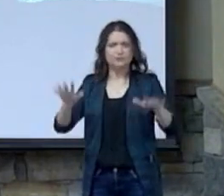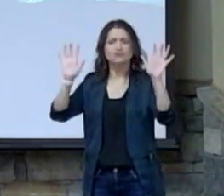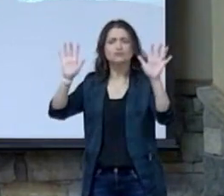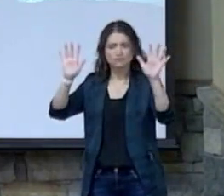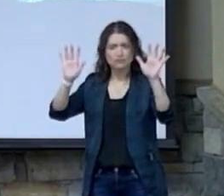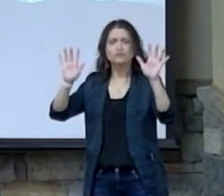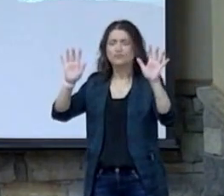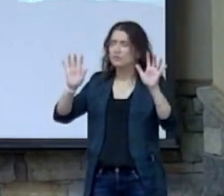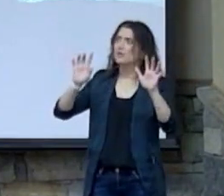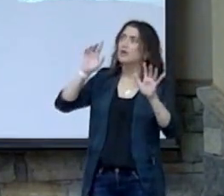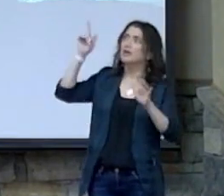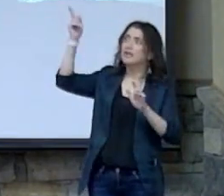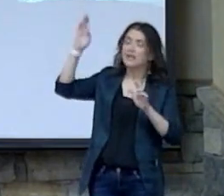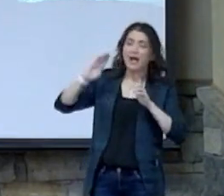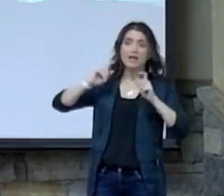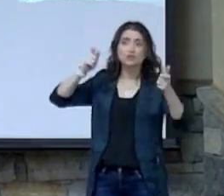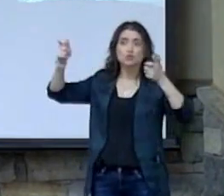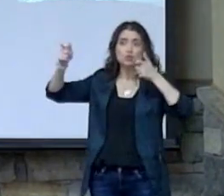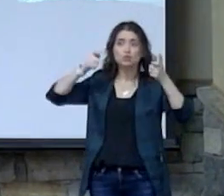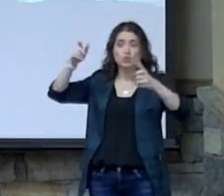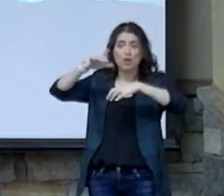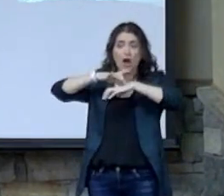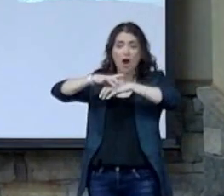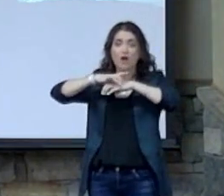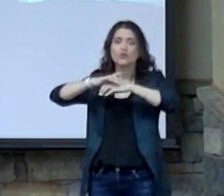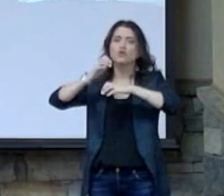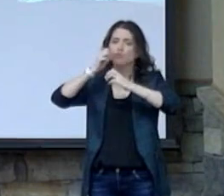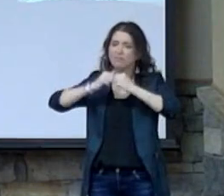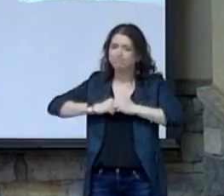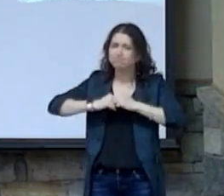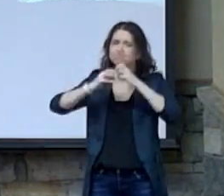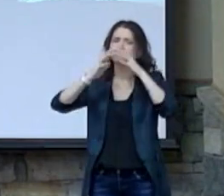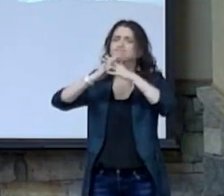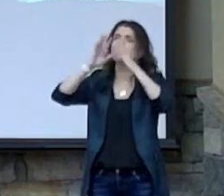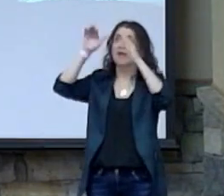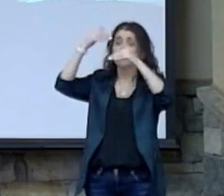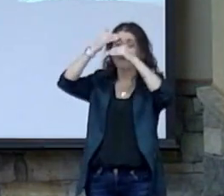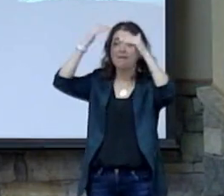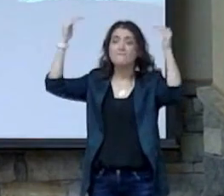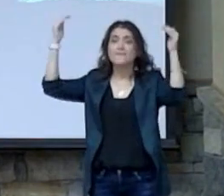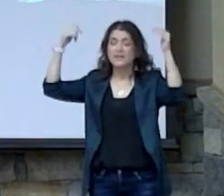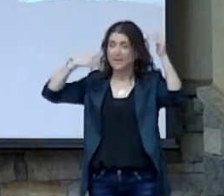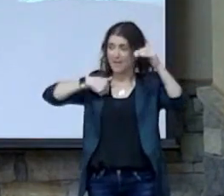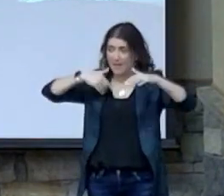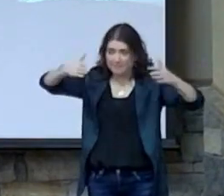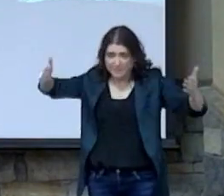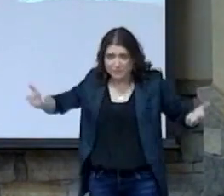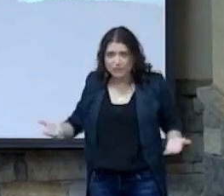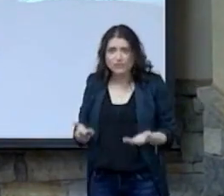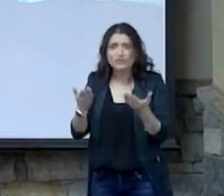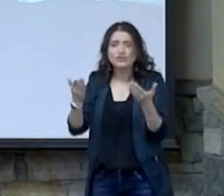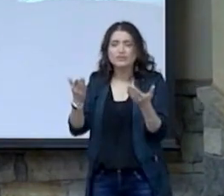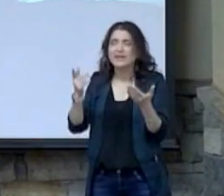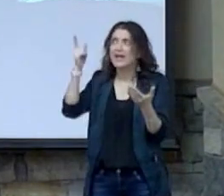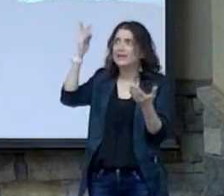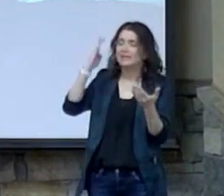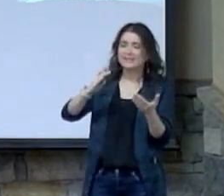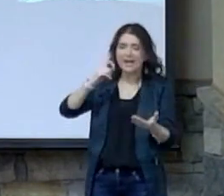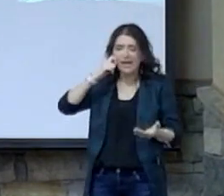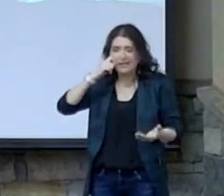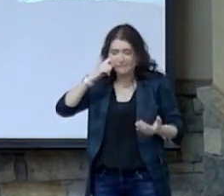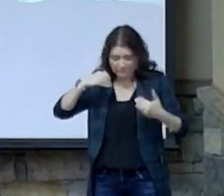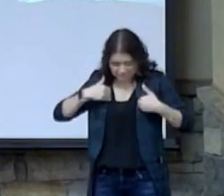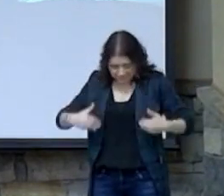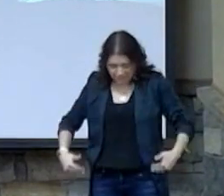God's rule on earth is about to exist in heaven. I'm here as God in flesh, and this kingdom